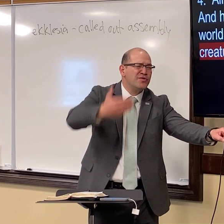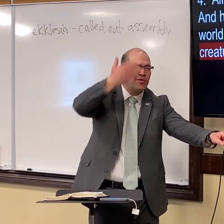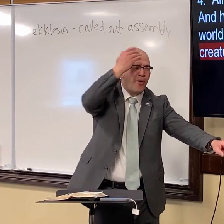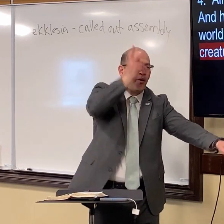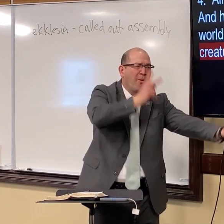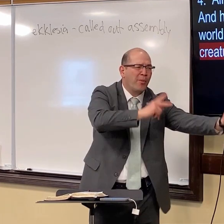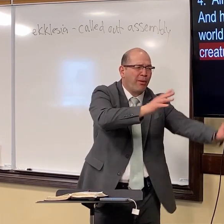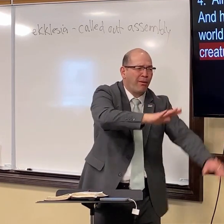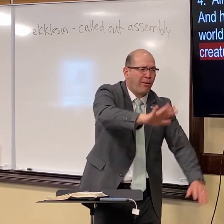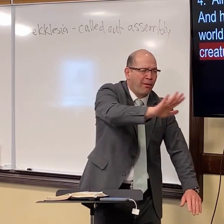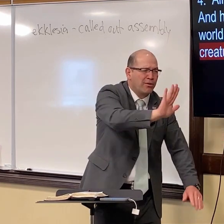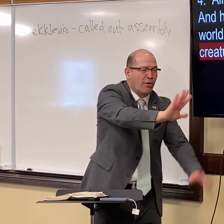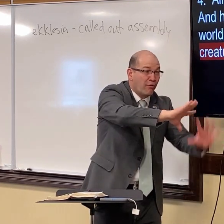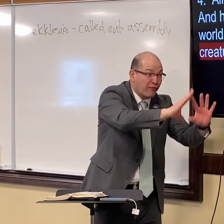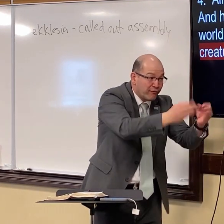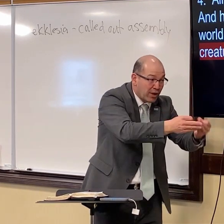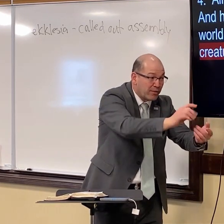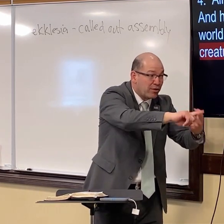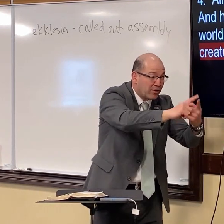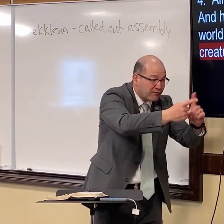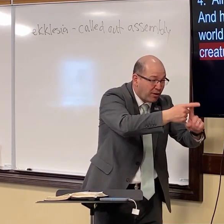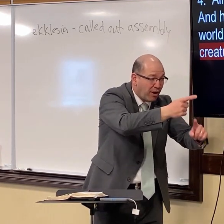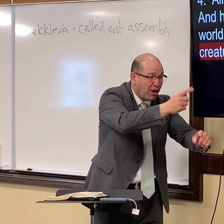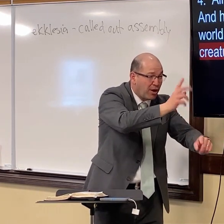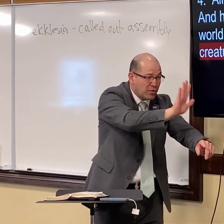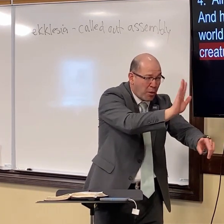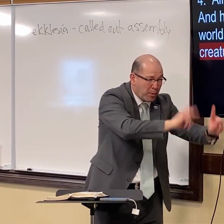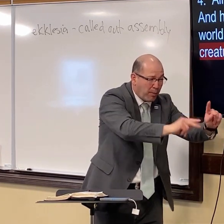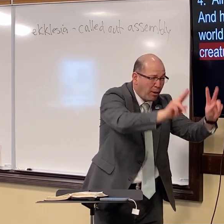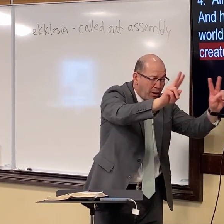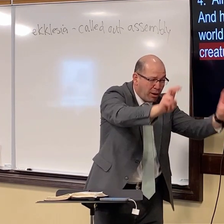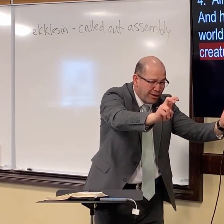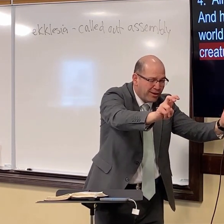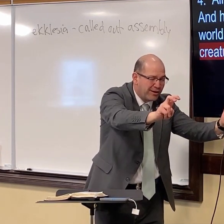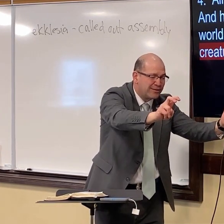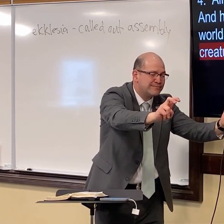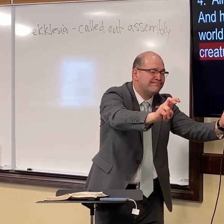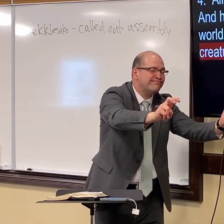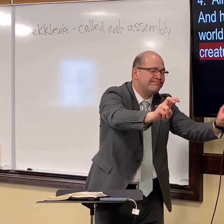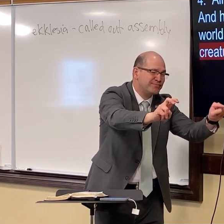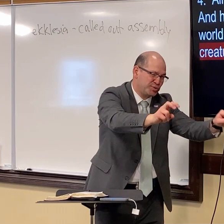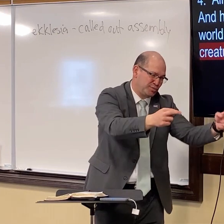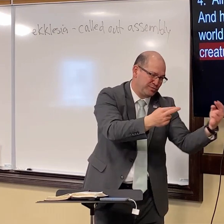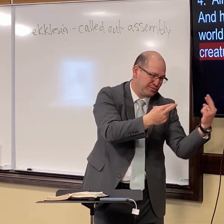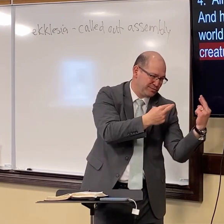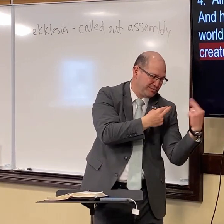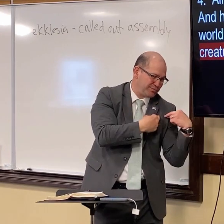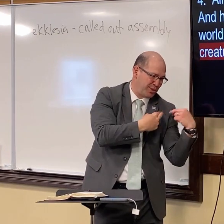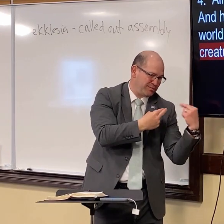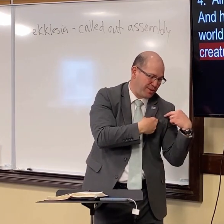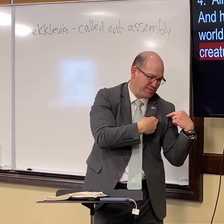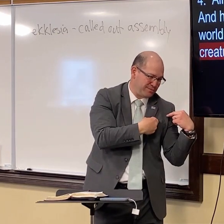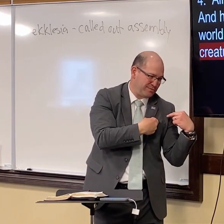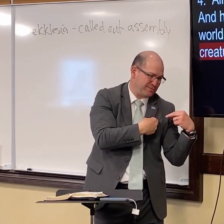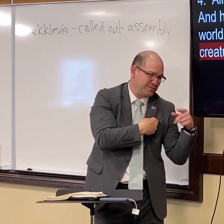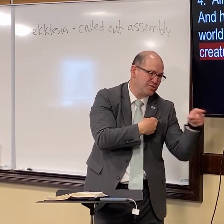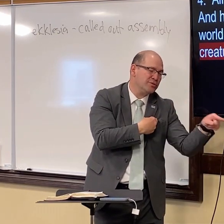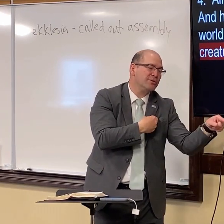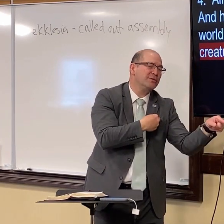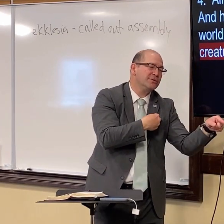the message and they know people. They have their friends, their family, their group. It's their